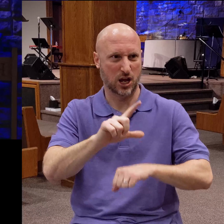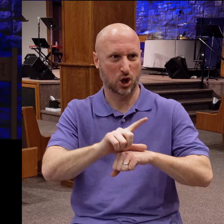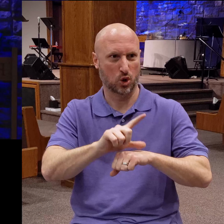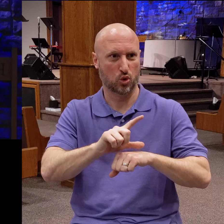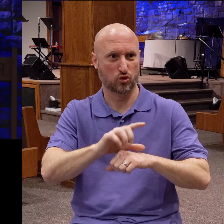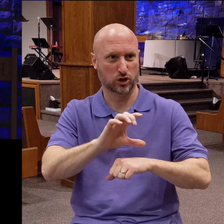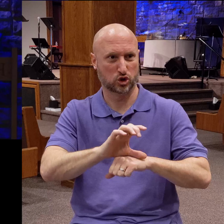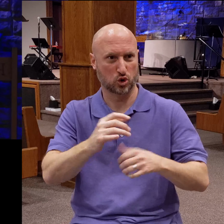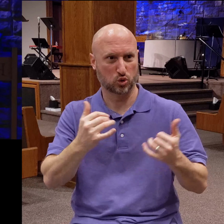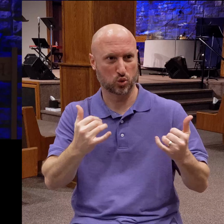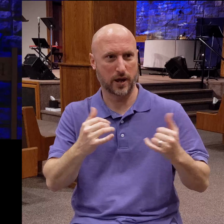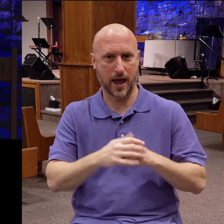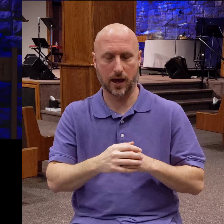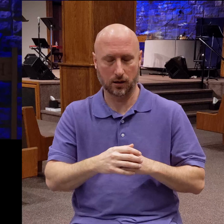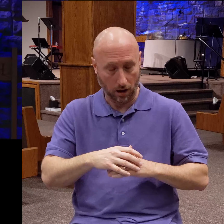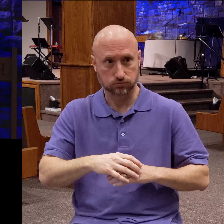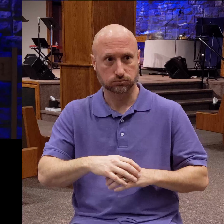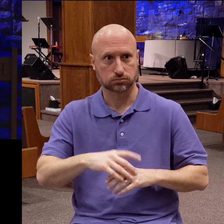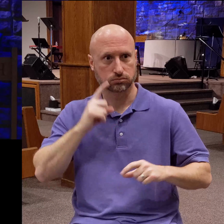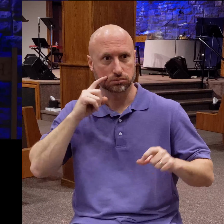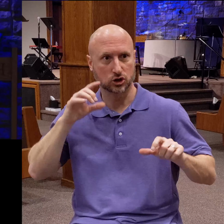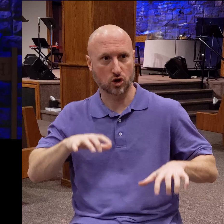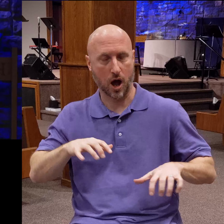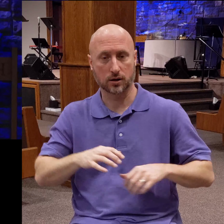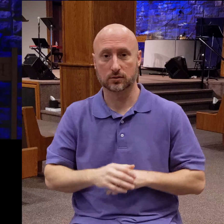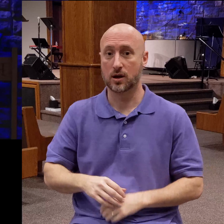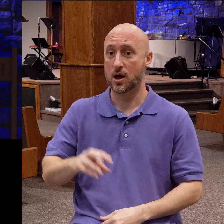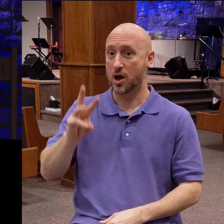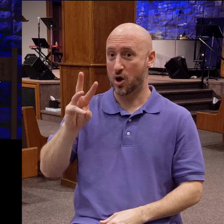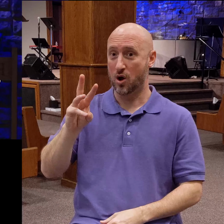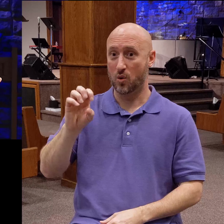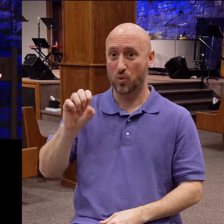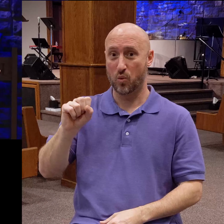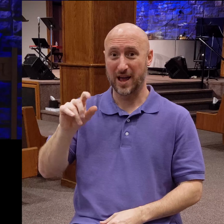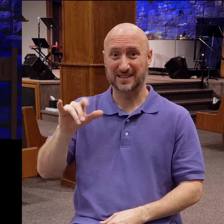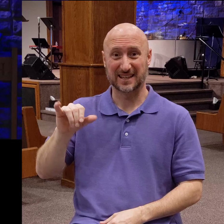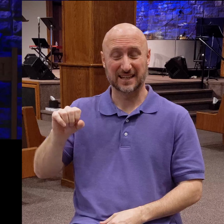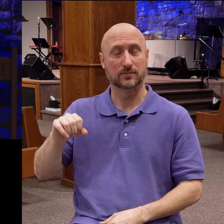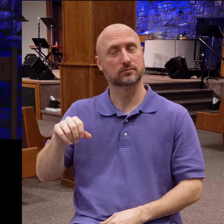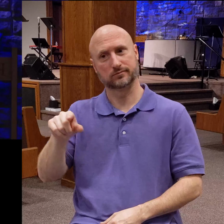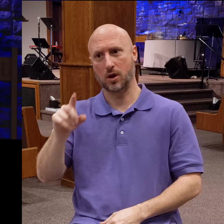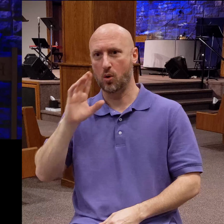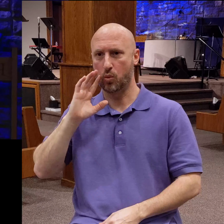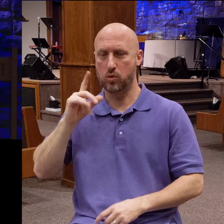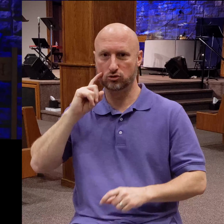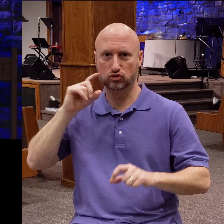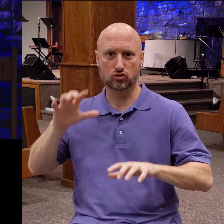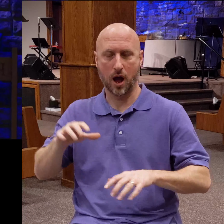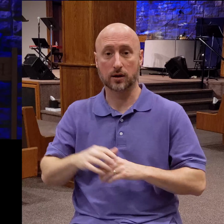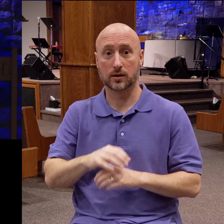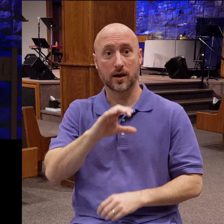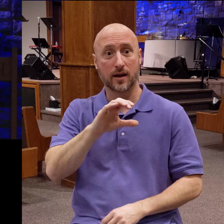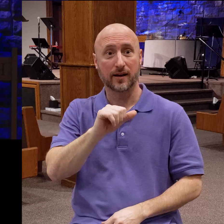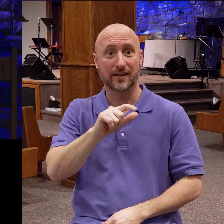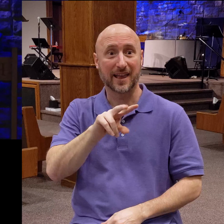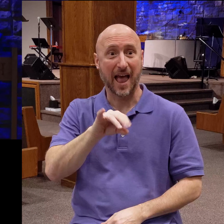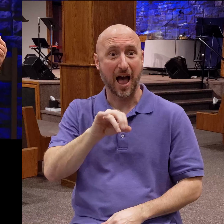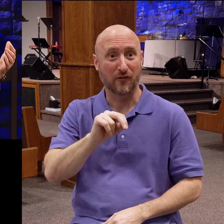today. You know, the Wesleys would roll over if they saw the Methodist church today. You know, you Calvin, if he saw what some of